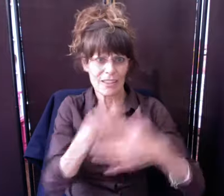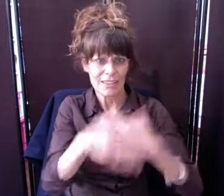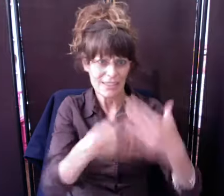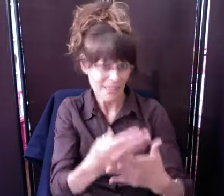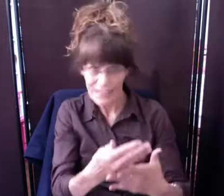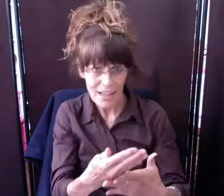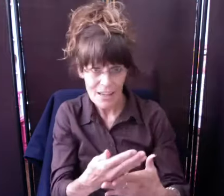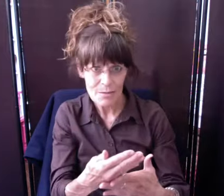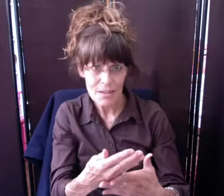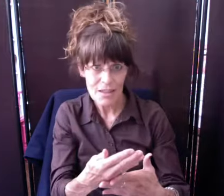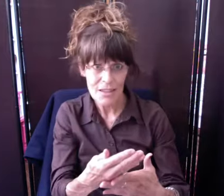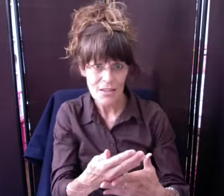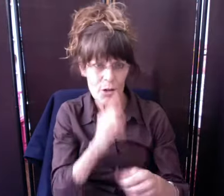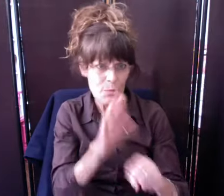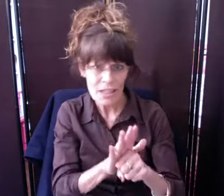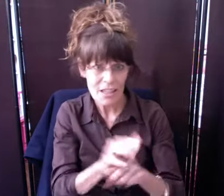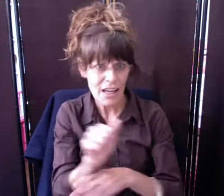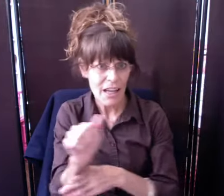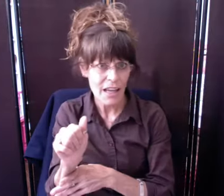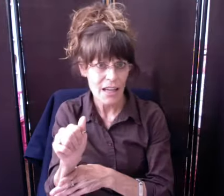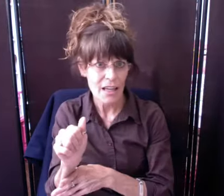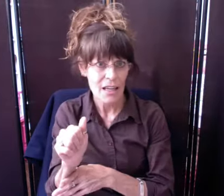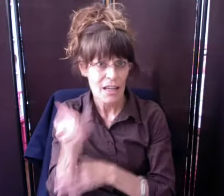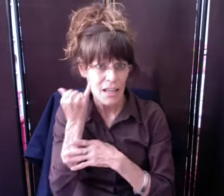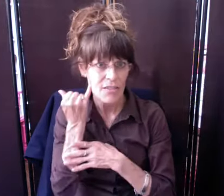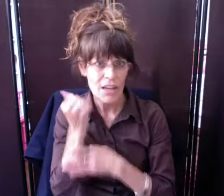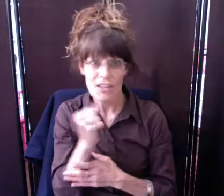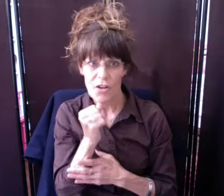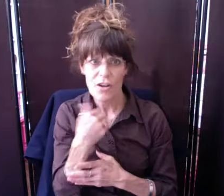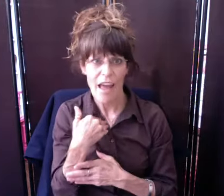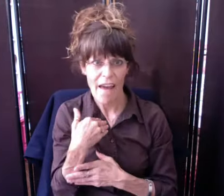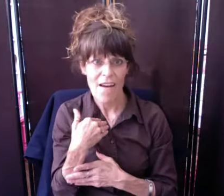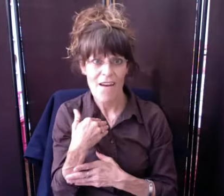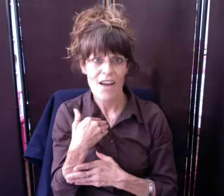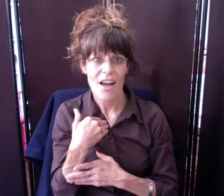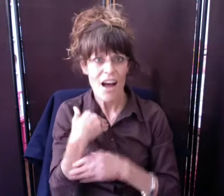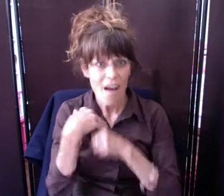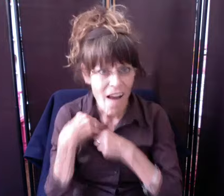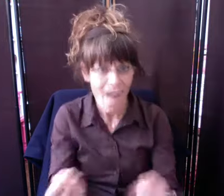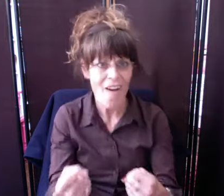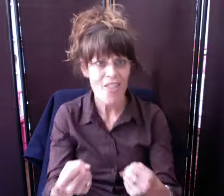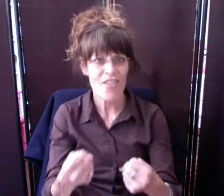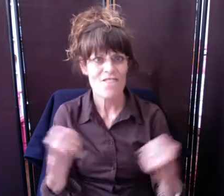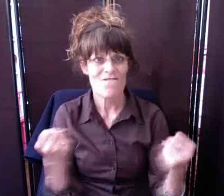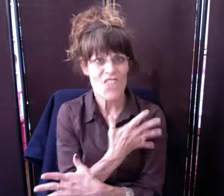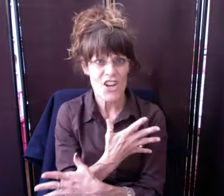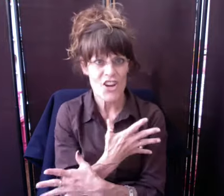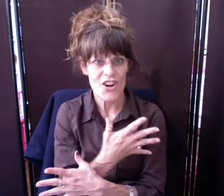stay this committed to AA if I don't have a real healthy fear of alcoholism. Because my belief about alcoholism